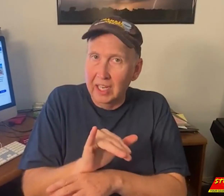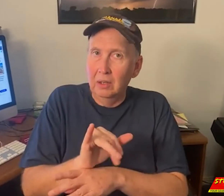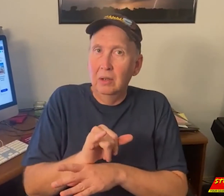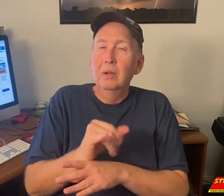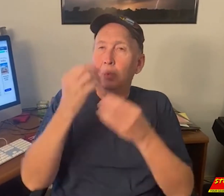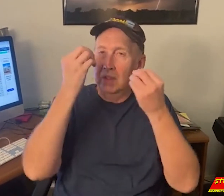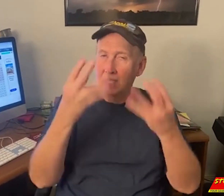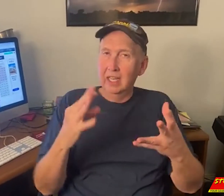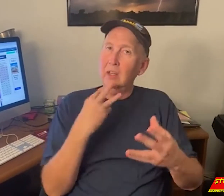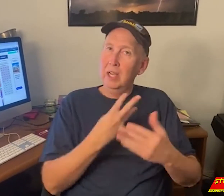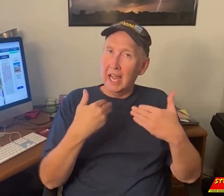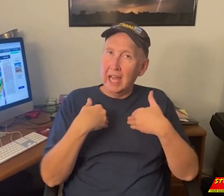evening, with the data that we have,